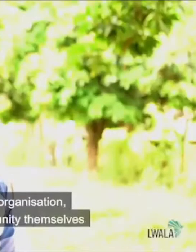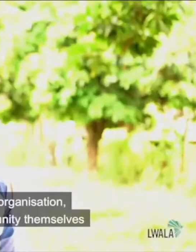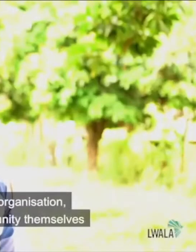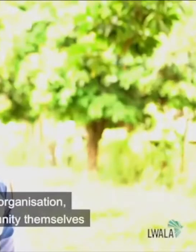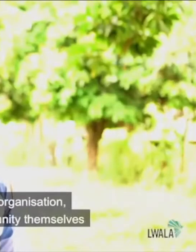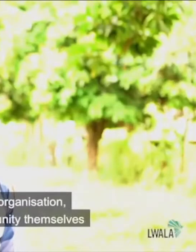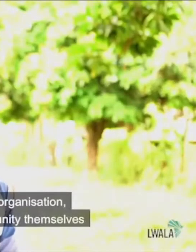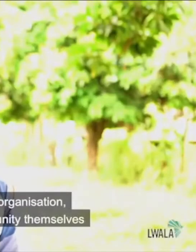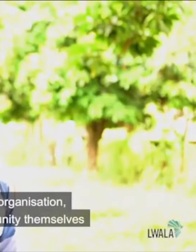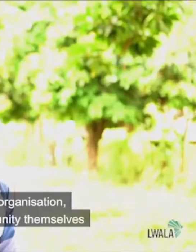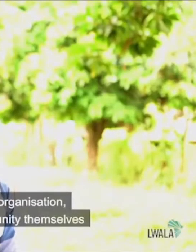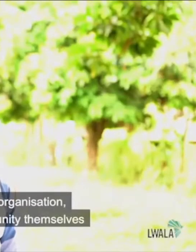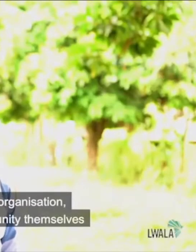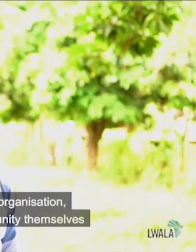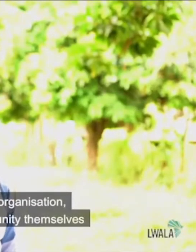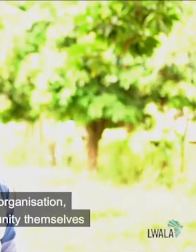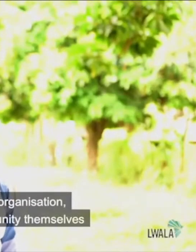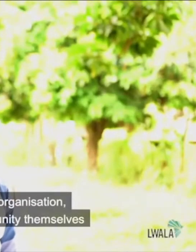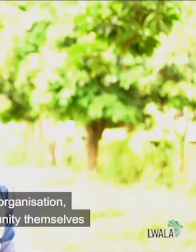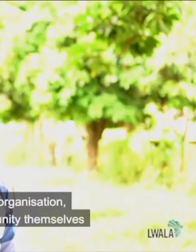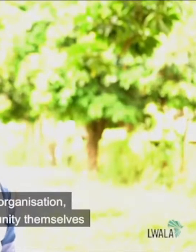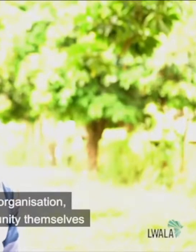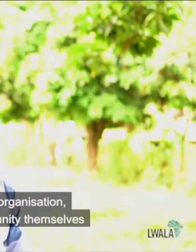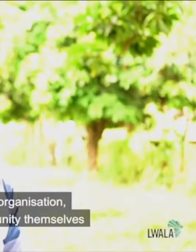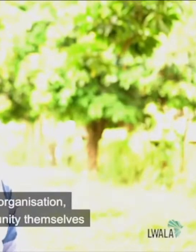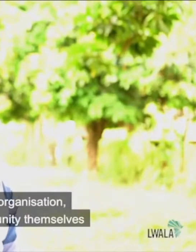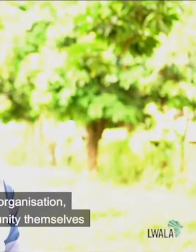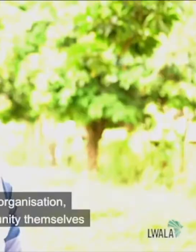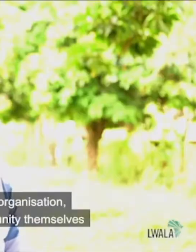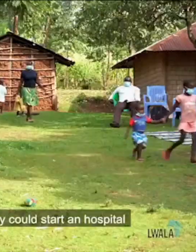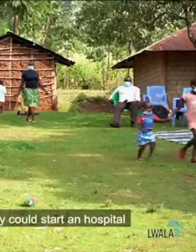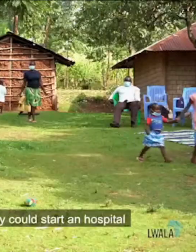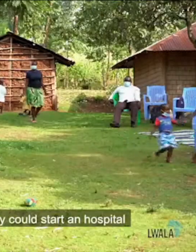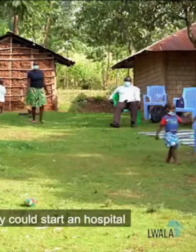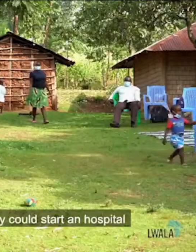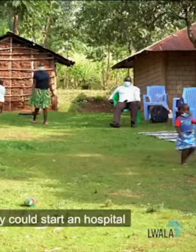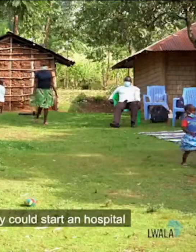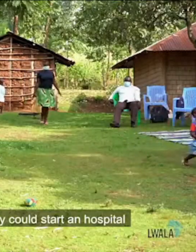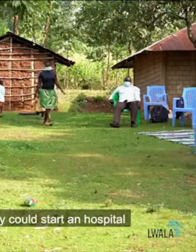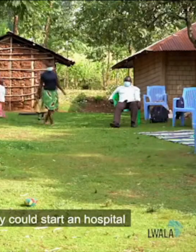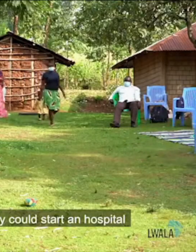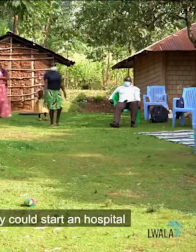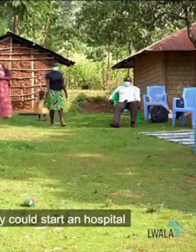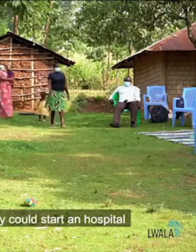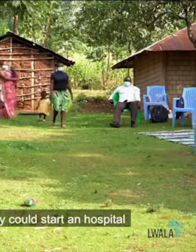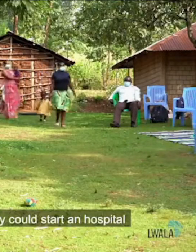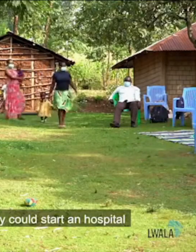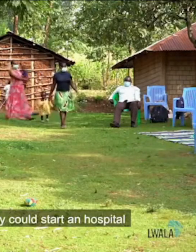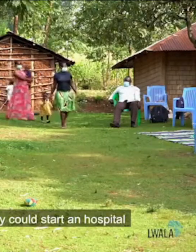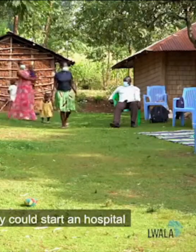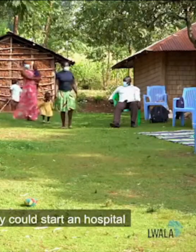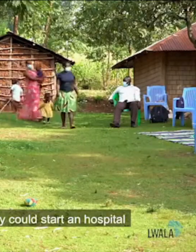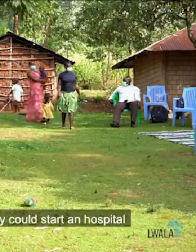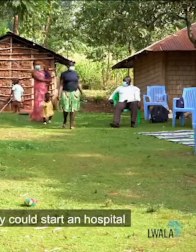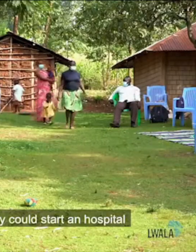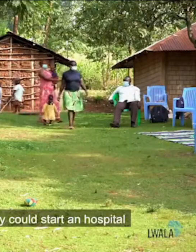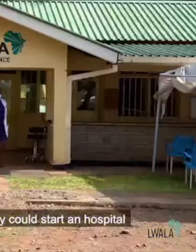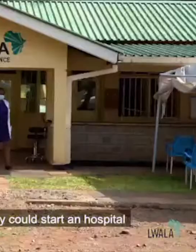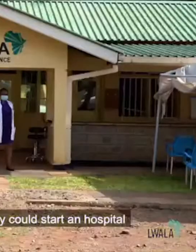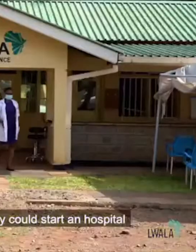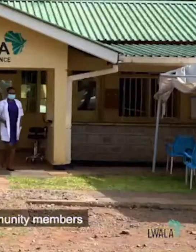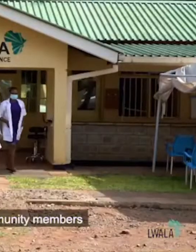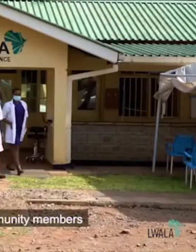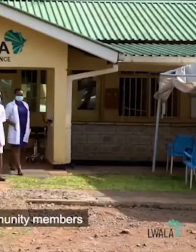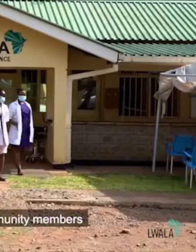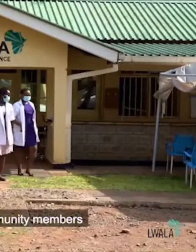Rwala is a community organization, so it started by the community themselves, organizing themselves, so that they could start an